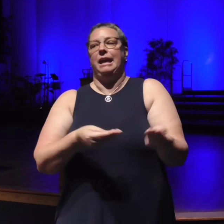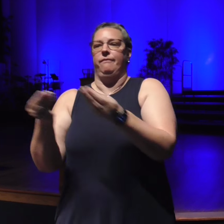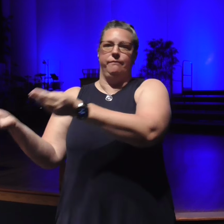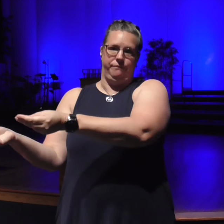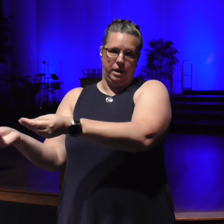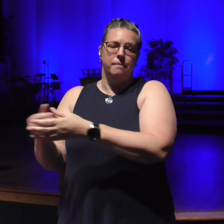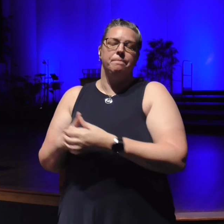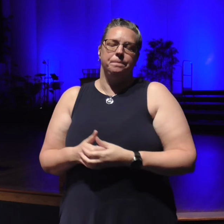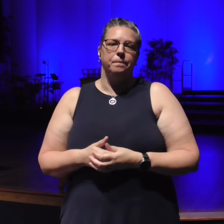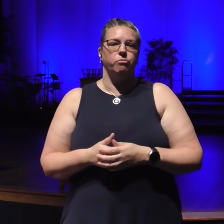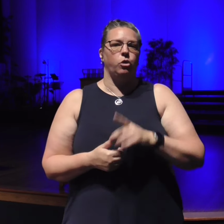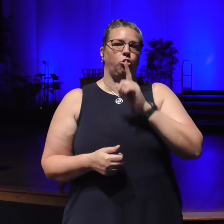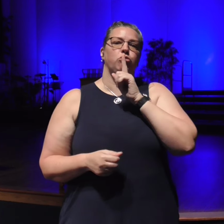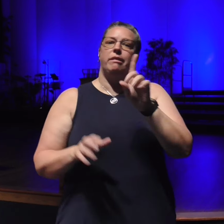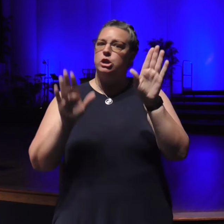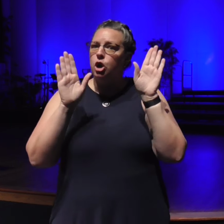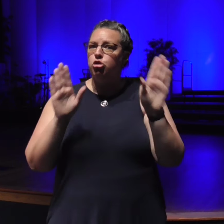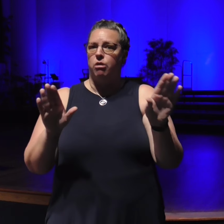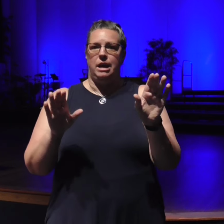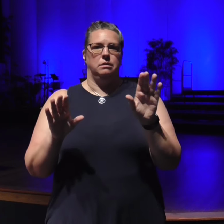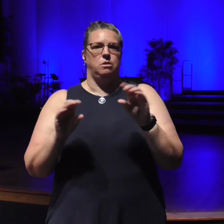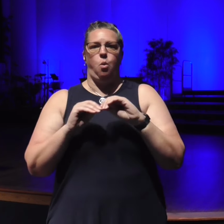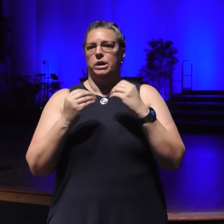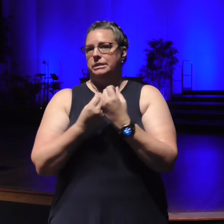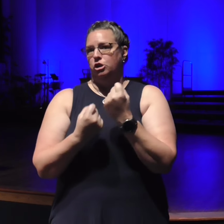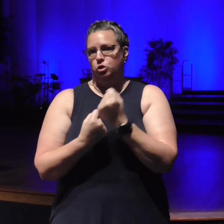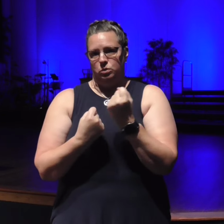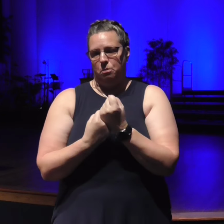really great organization to support.